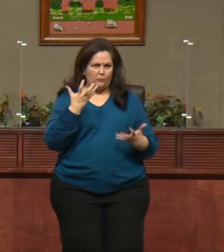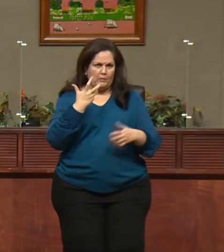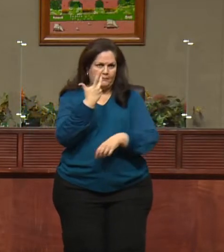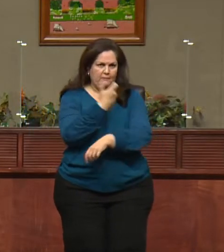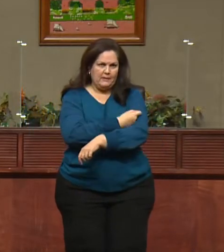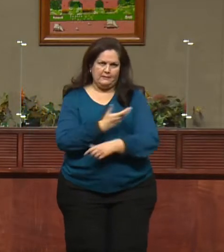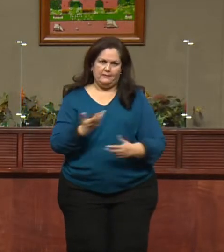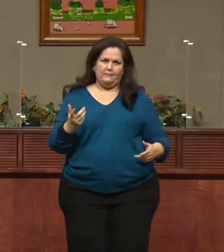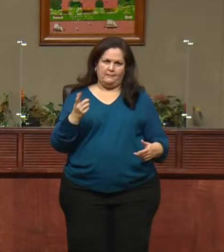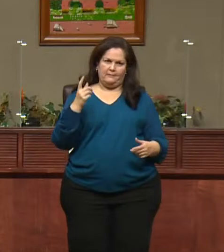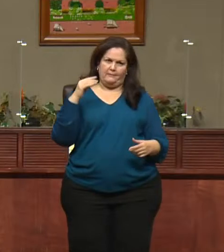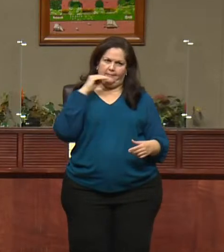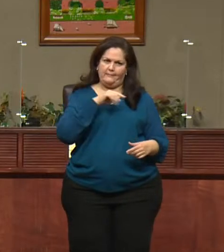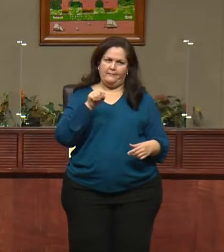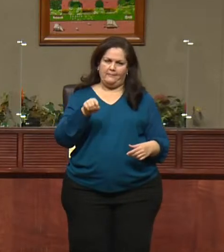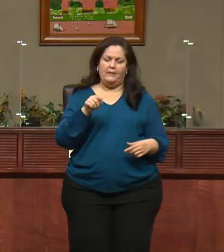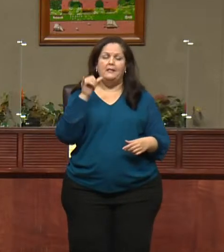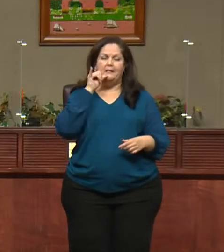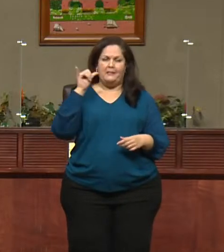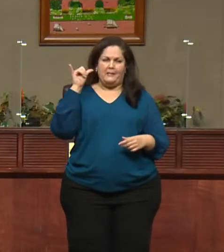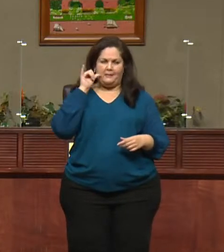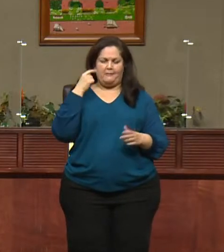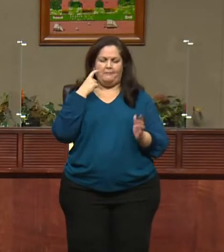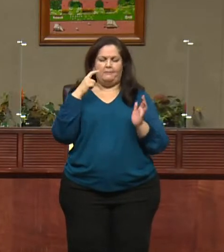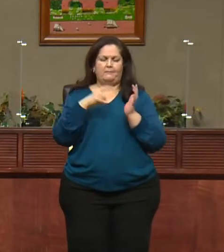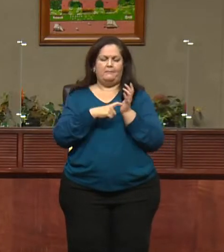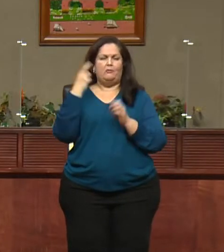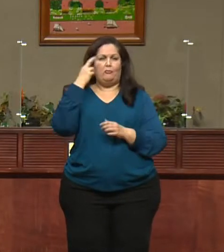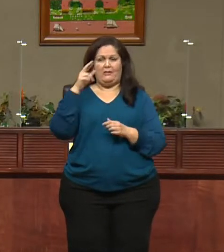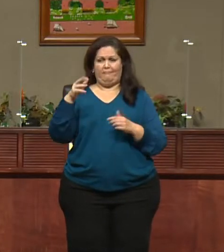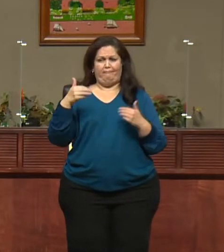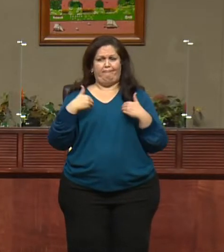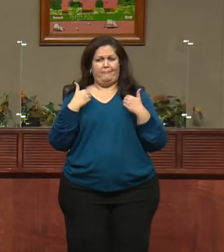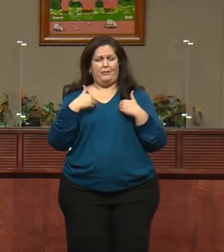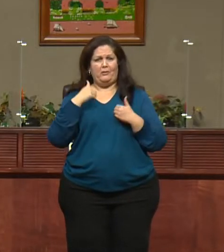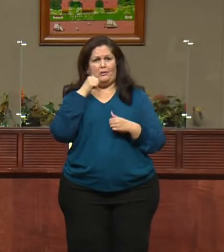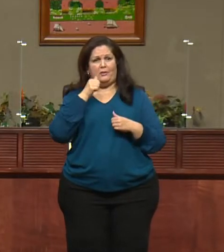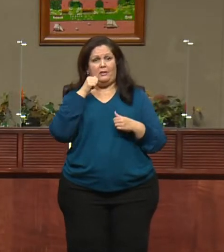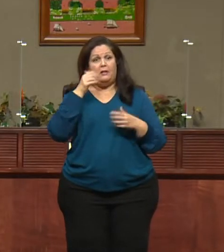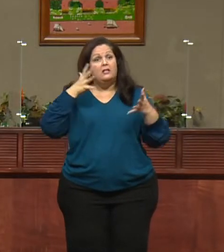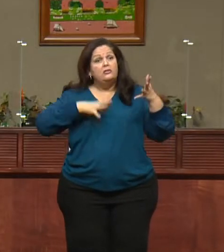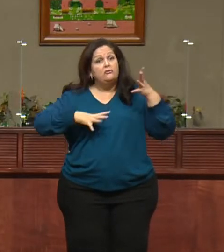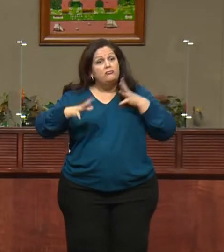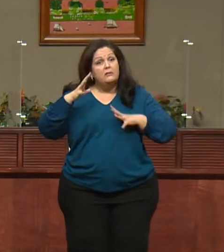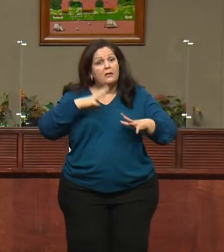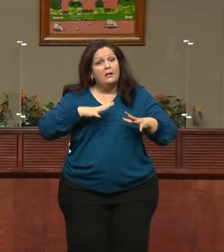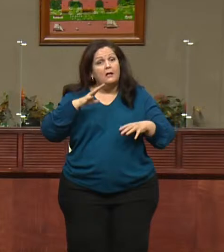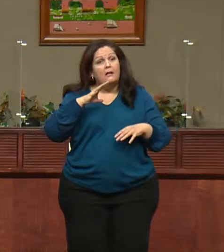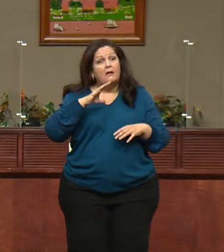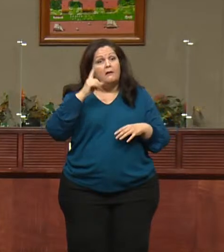So yesterday, we realized a couple of young ladies can dress up as grannies